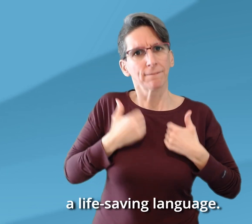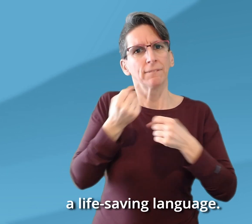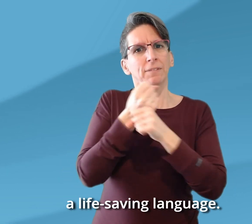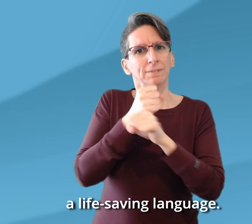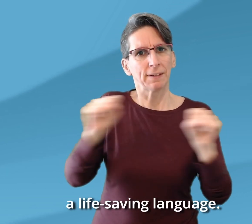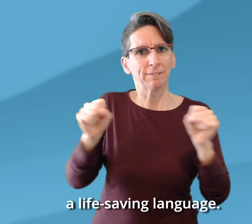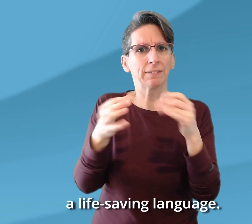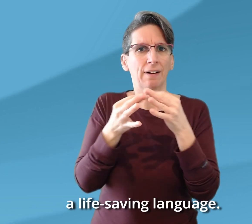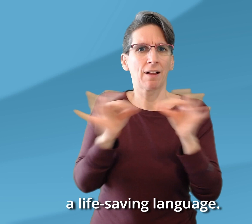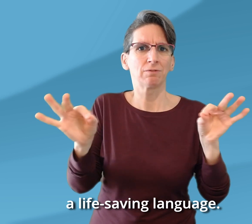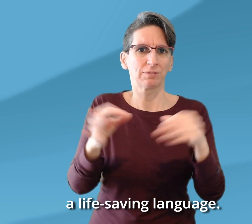life-saving language.